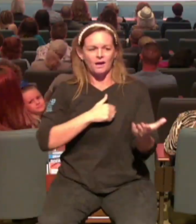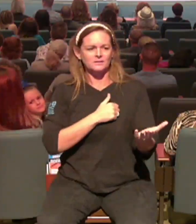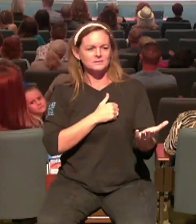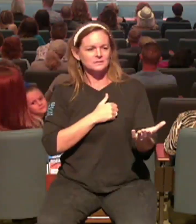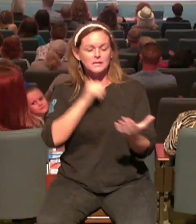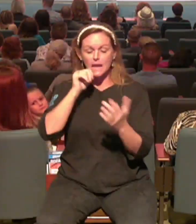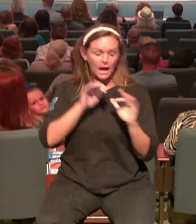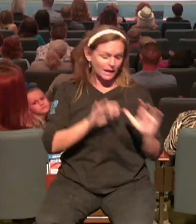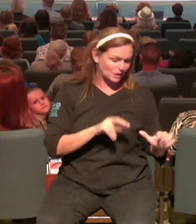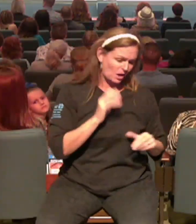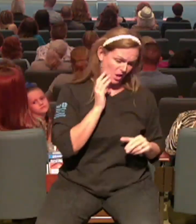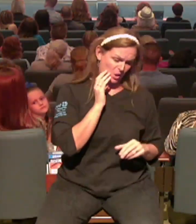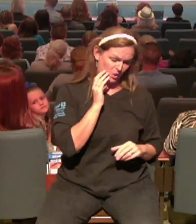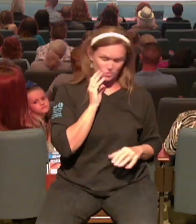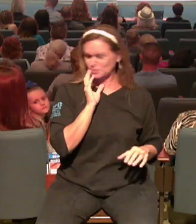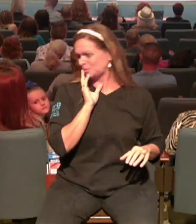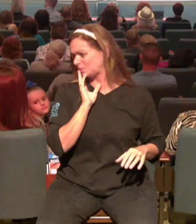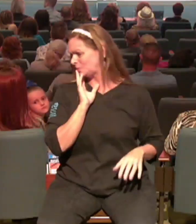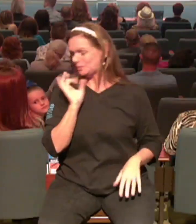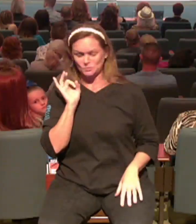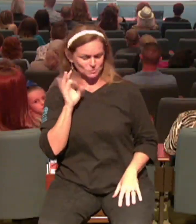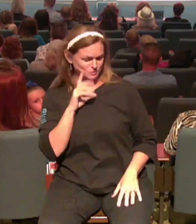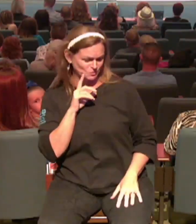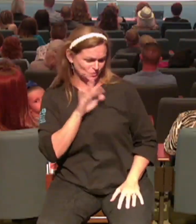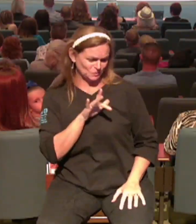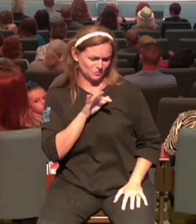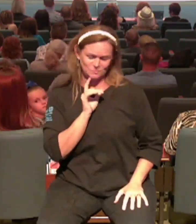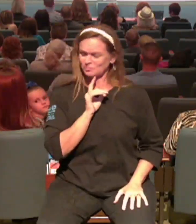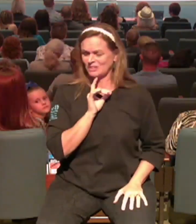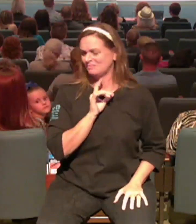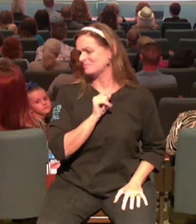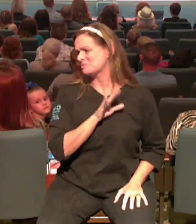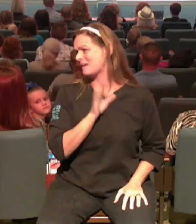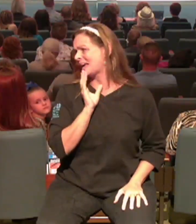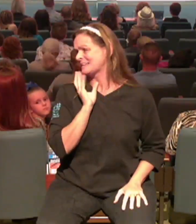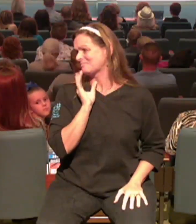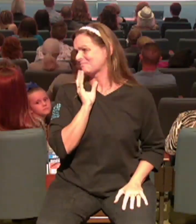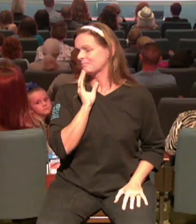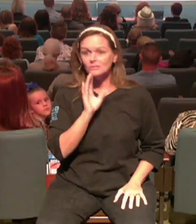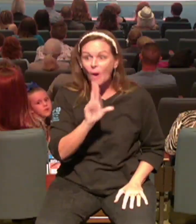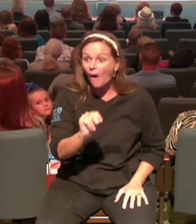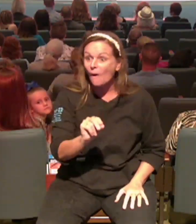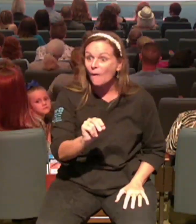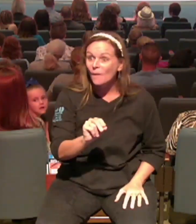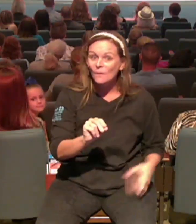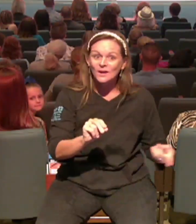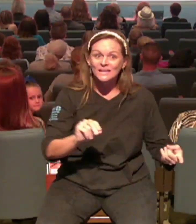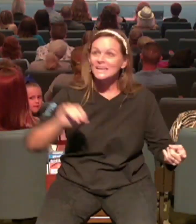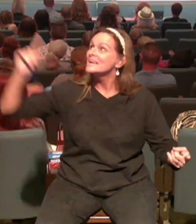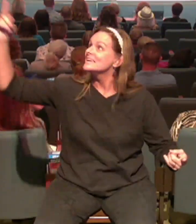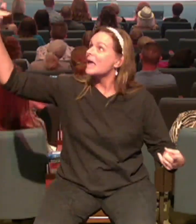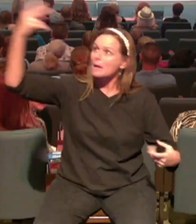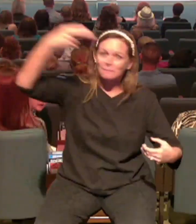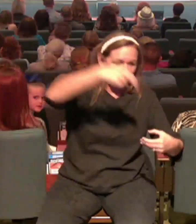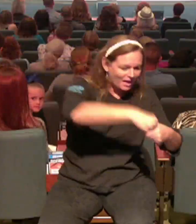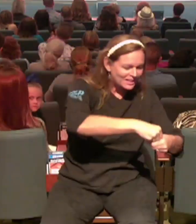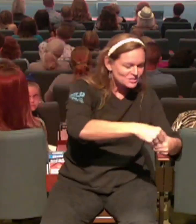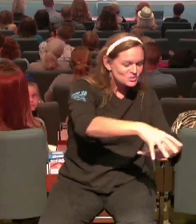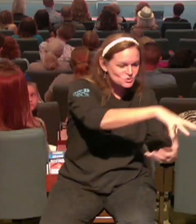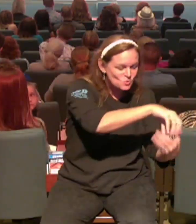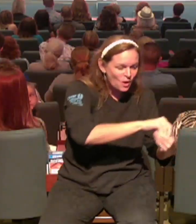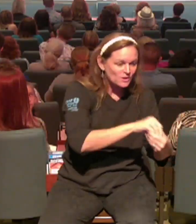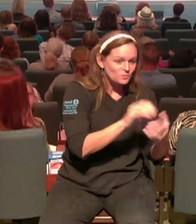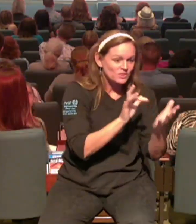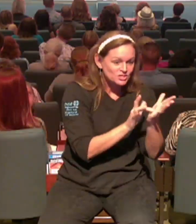didn't just look down and go, man, they're a mess. Oh, God, they're a mess. Oh, me, they're a mess. He didn't say that, right? He stepped right down into the mess. He